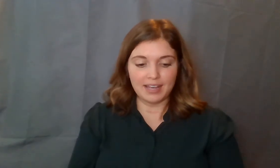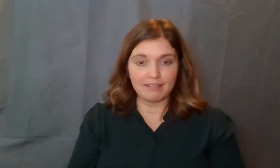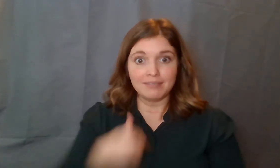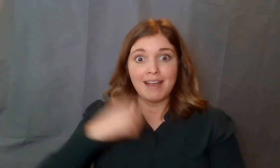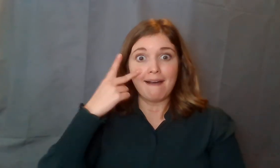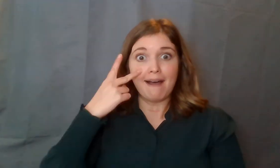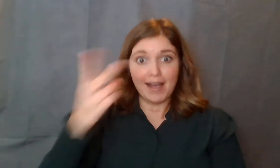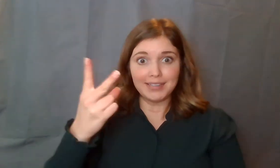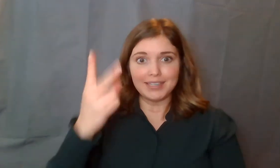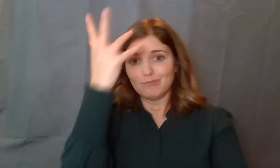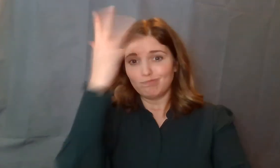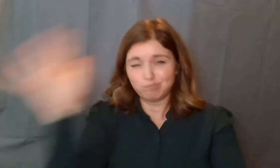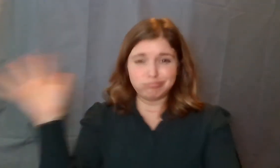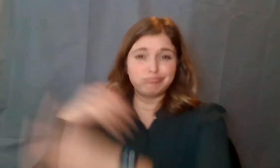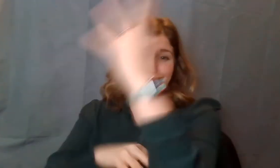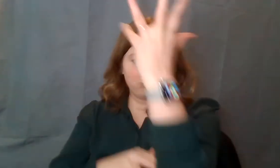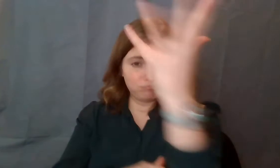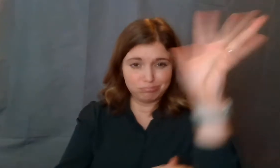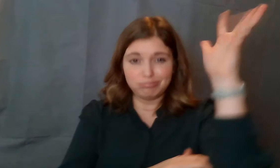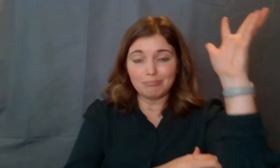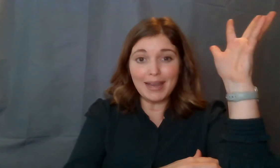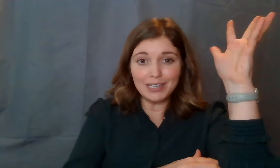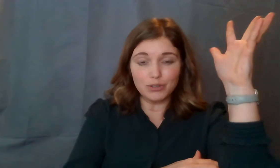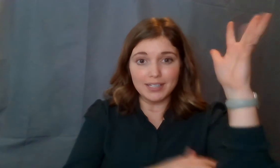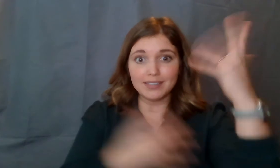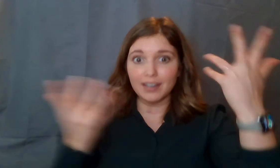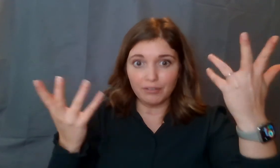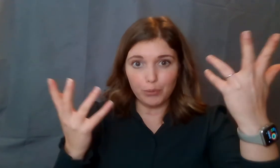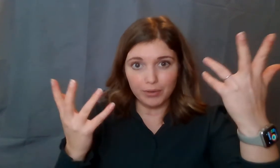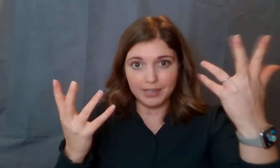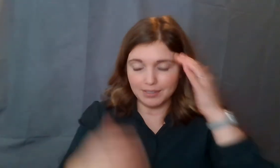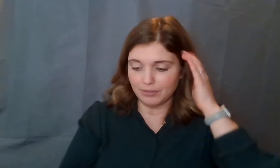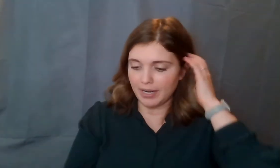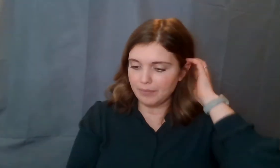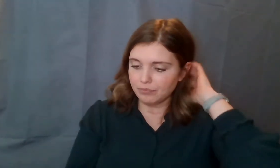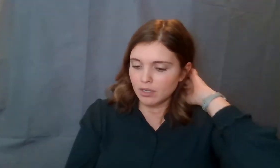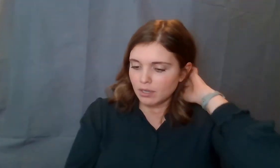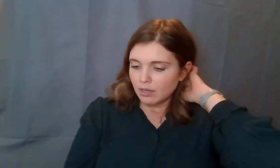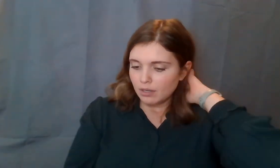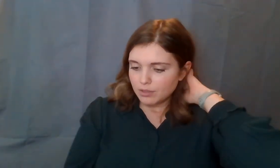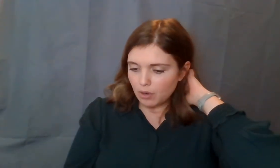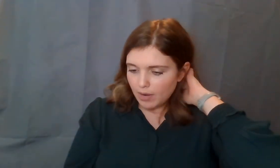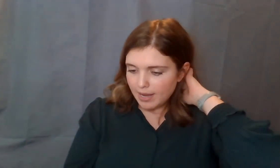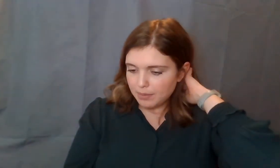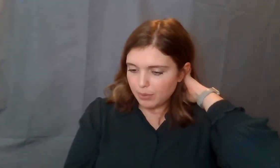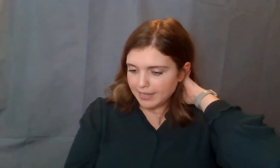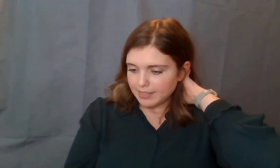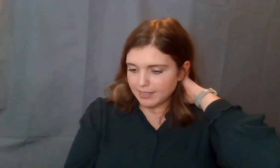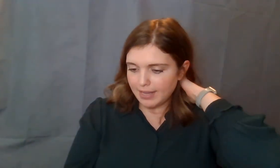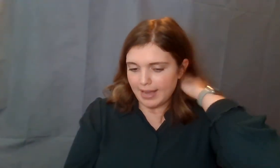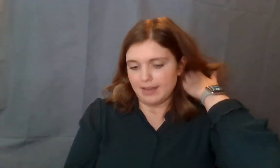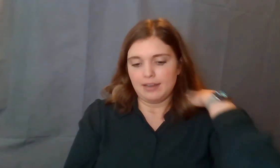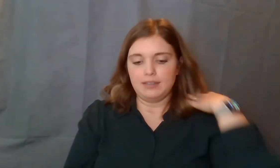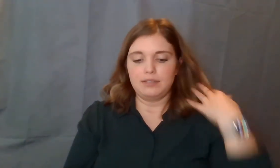saying, I see many trees, like a forest, right? So go ahead and practice that and